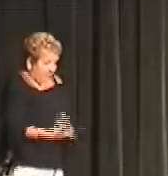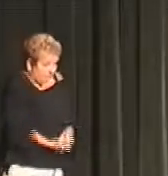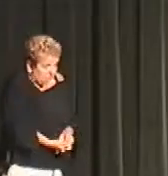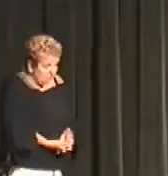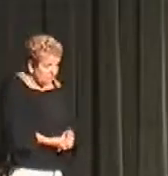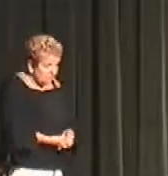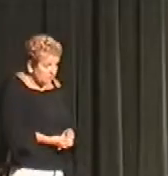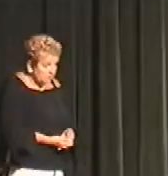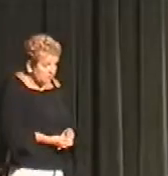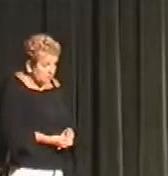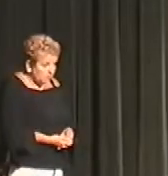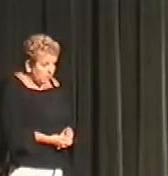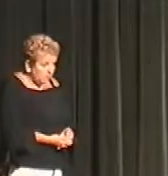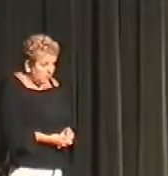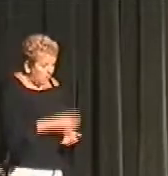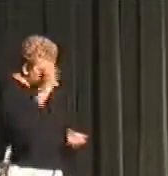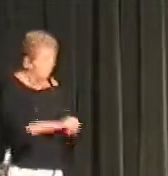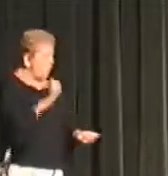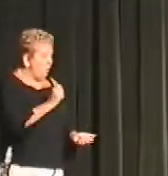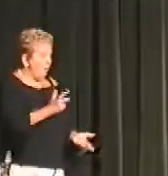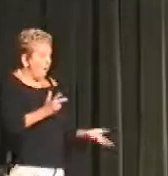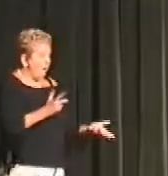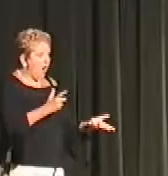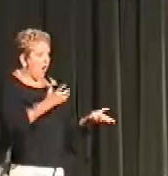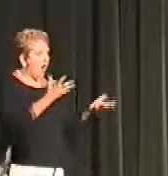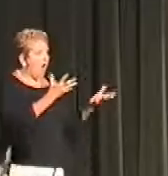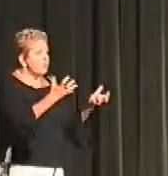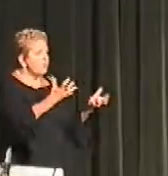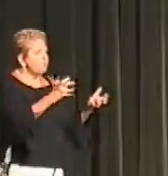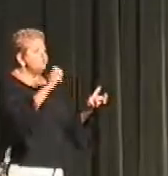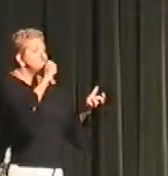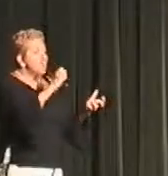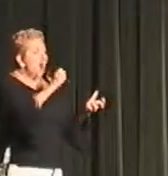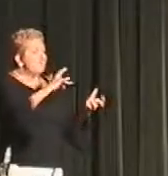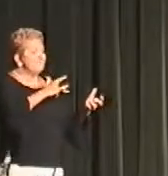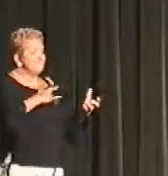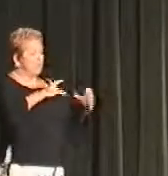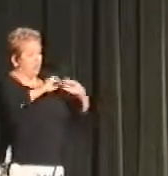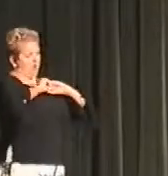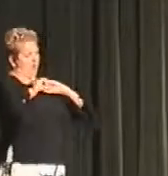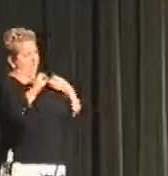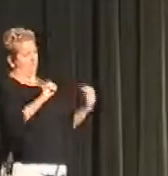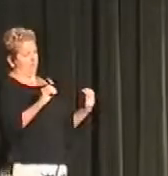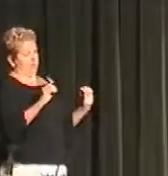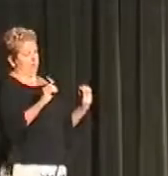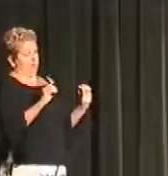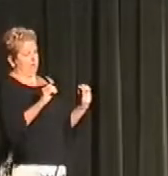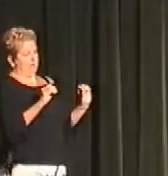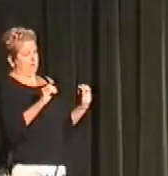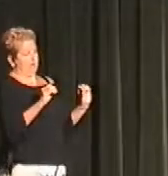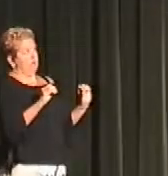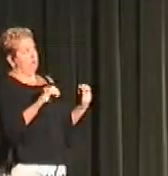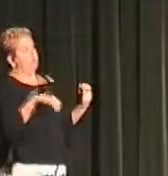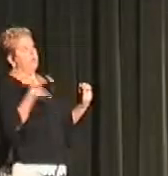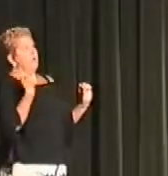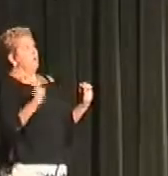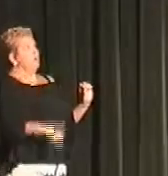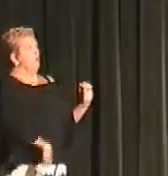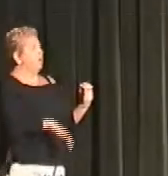I just, you know, I didn't want to feel good. I just wanted to not feel at all. And I am so grateful that it worked that way for me because I truly believe